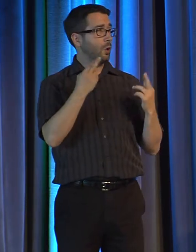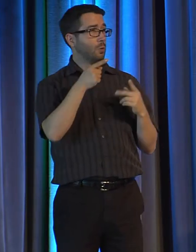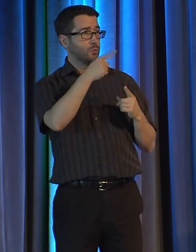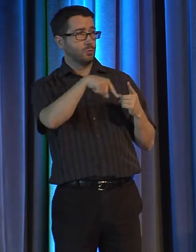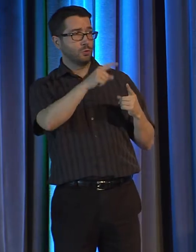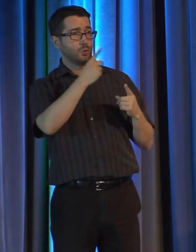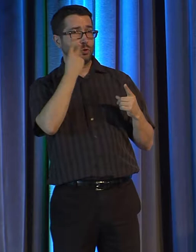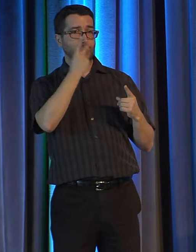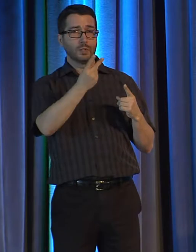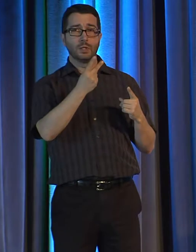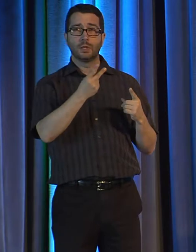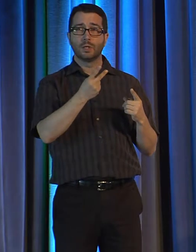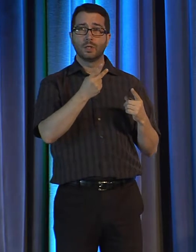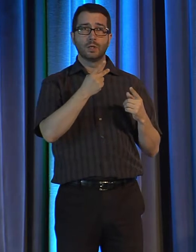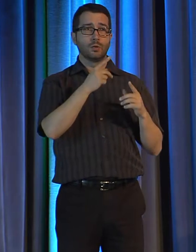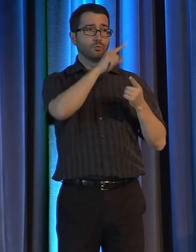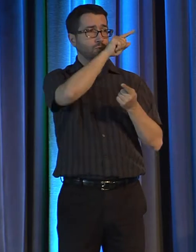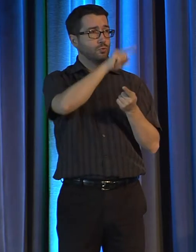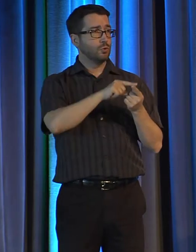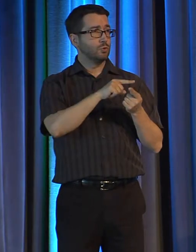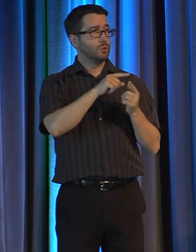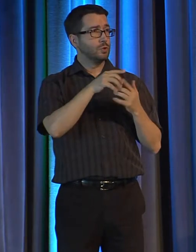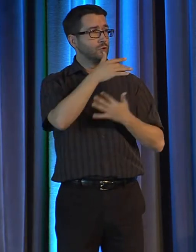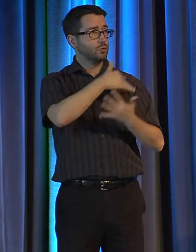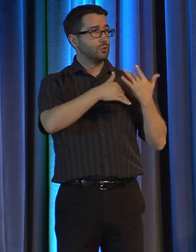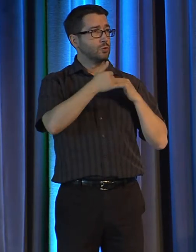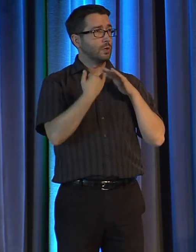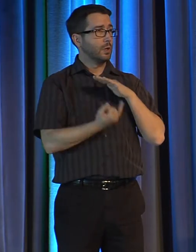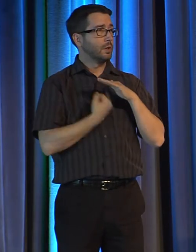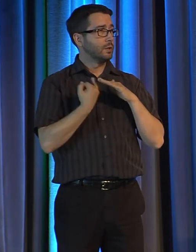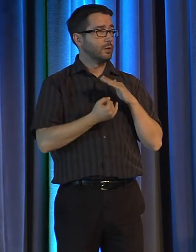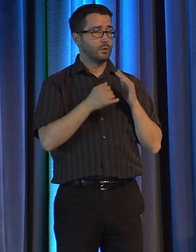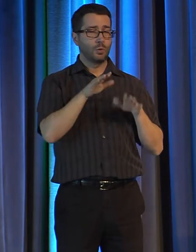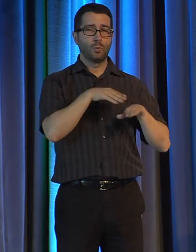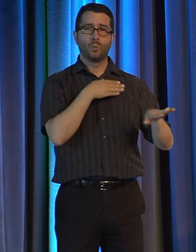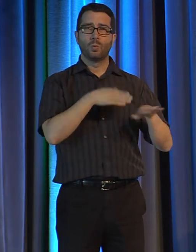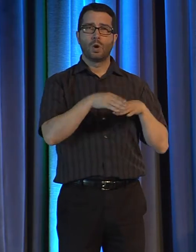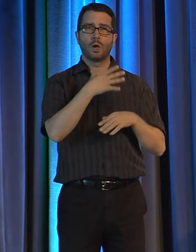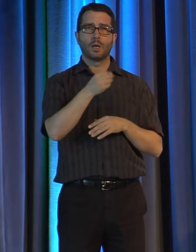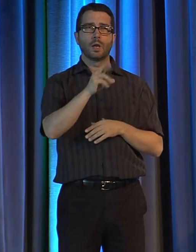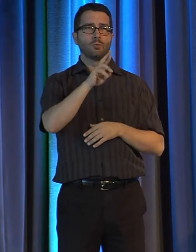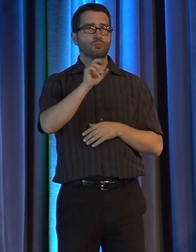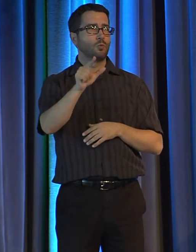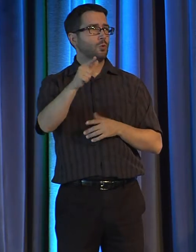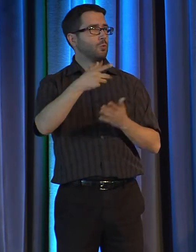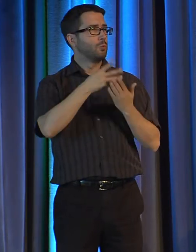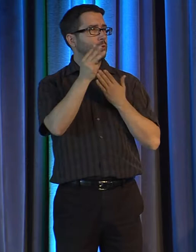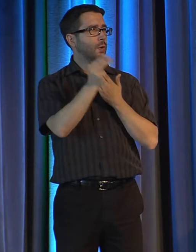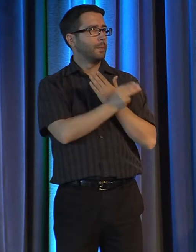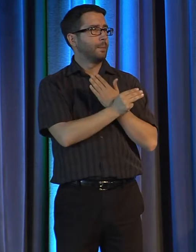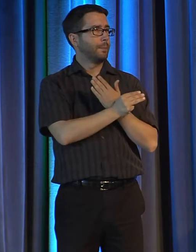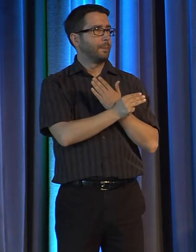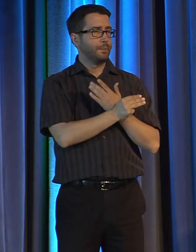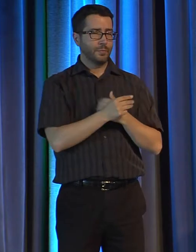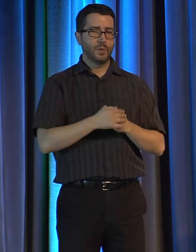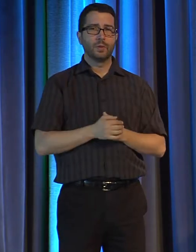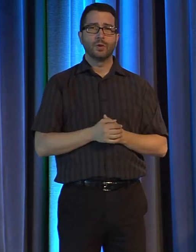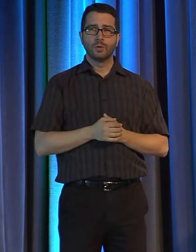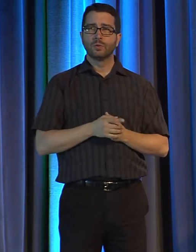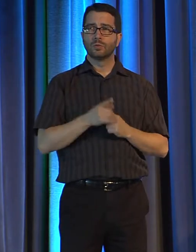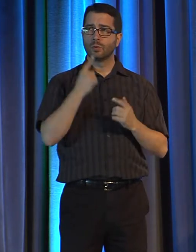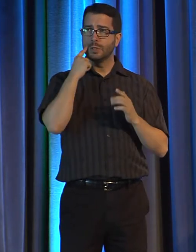reducing social isolation with the walk and roll program. So you've seen many other examples in the